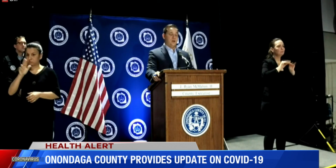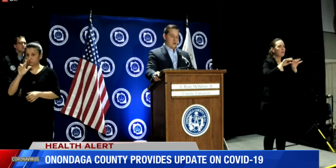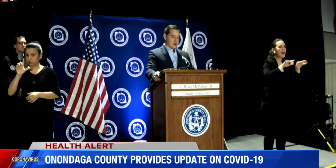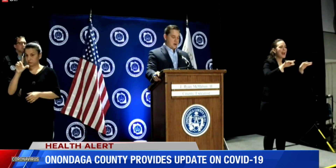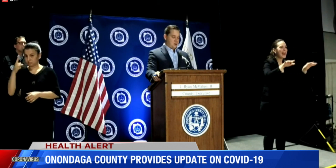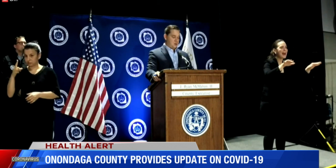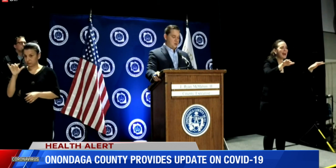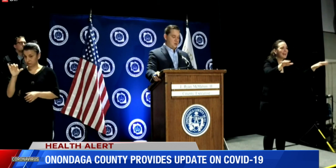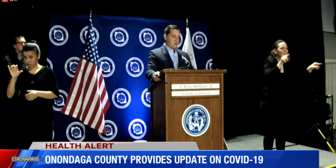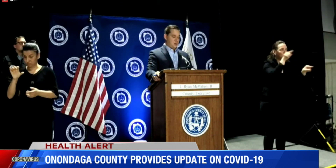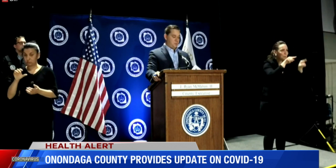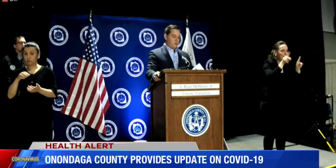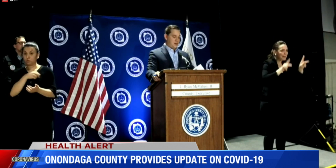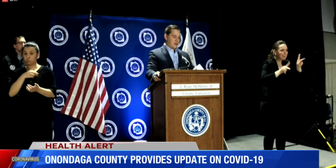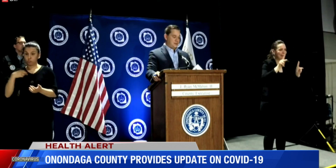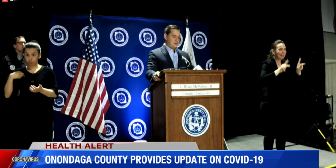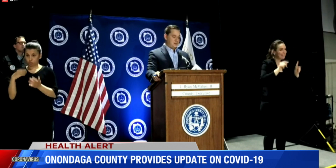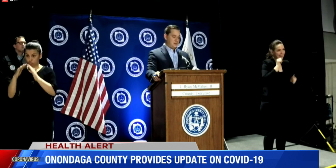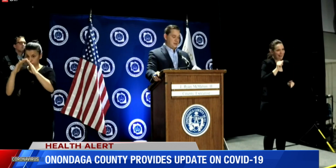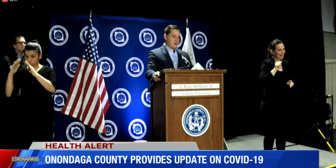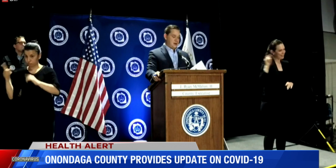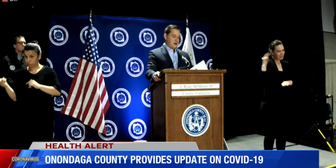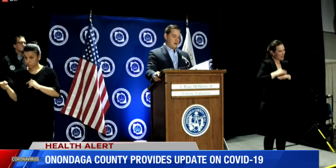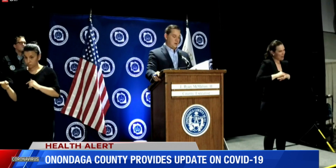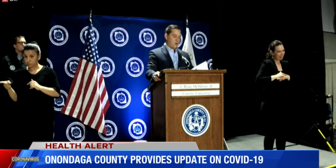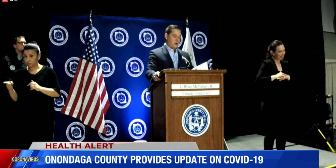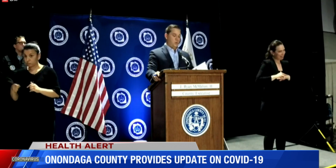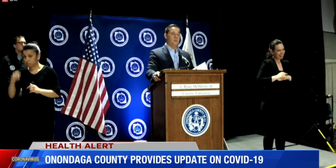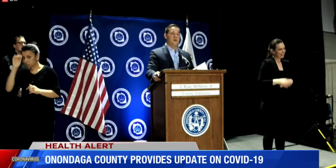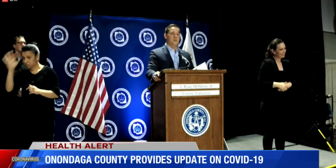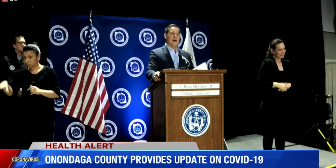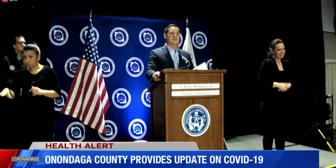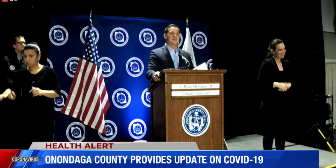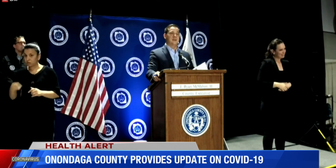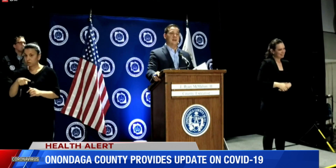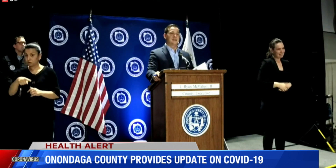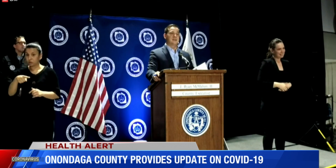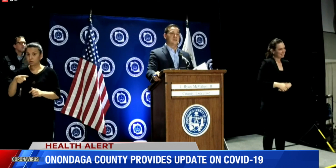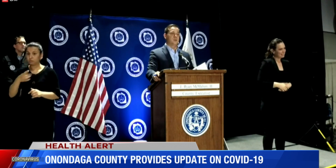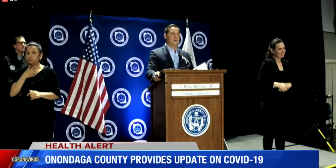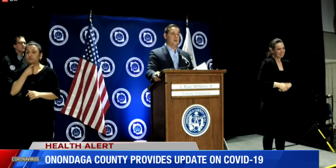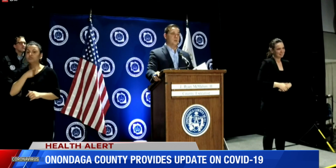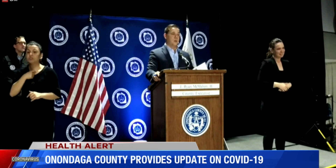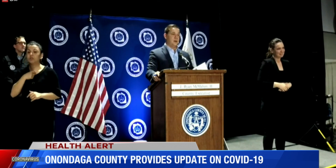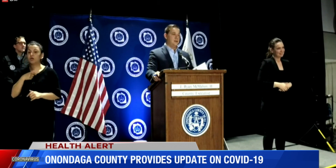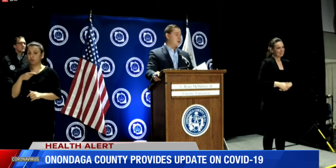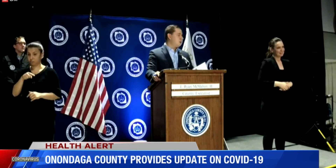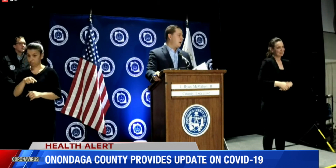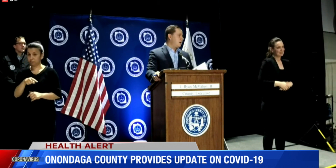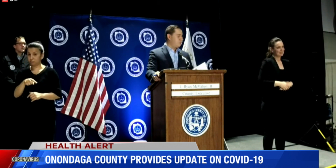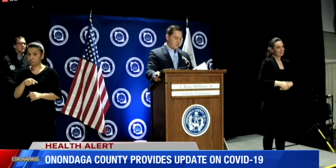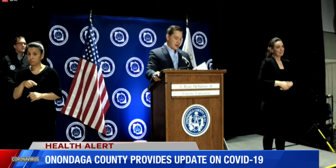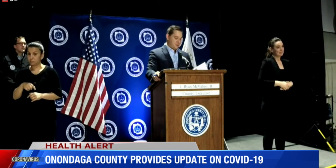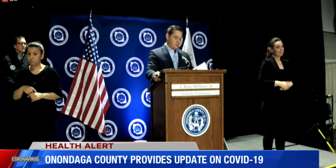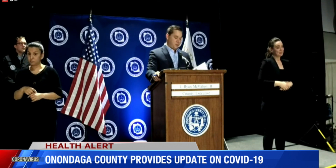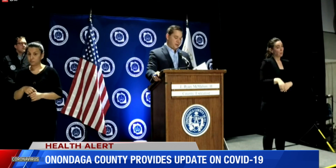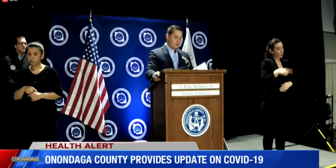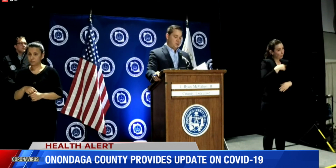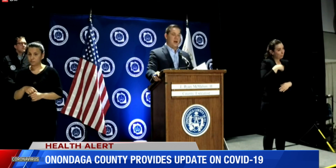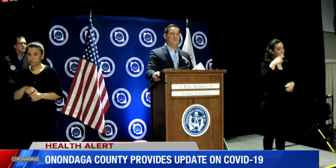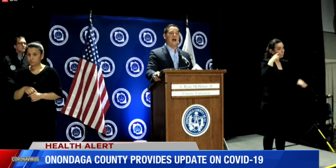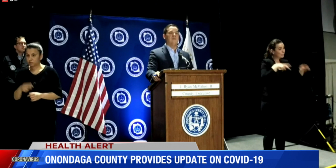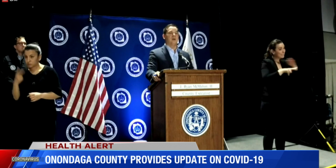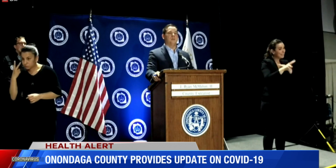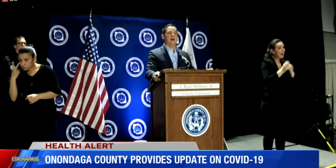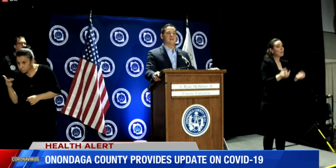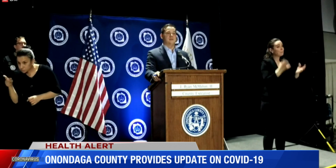where they predict where we'll be with positive cases each week, right? On April 10th, they're predicting